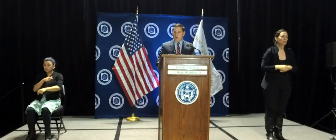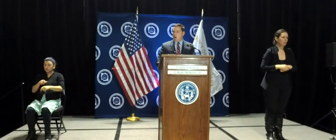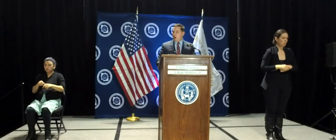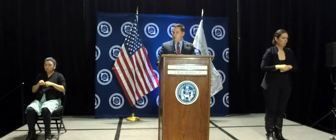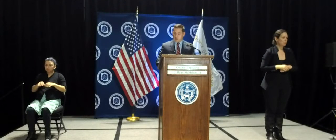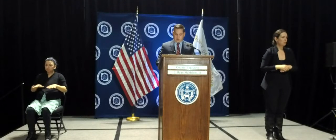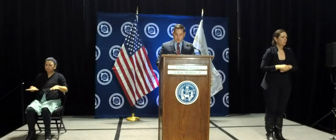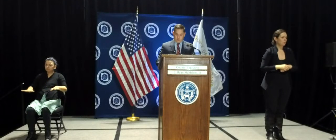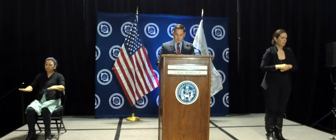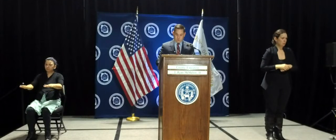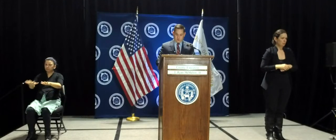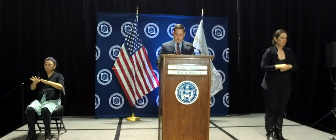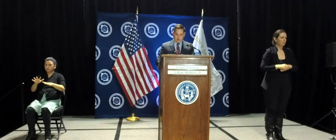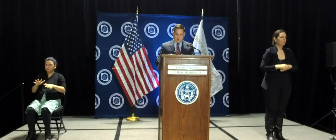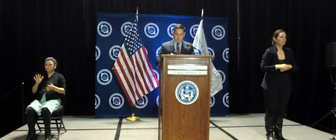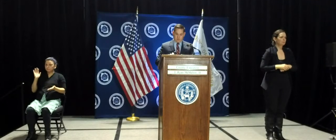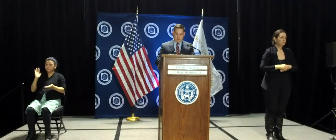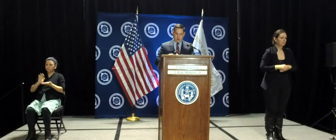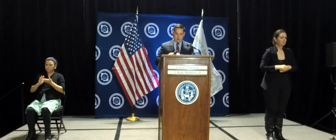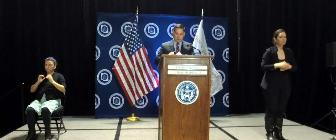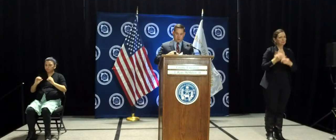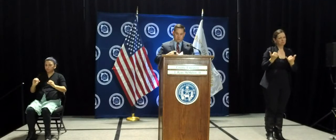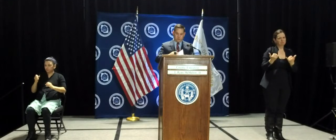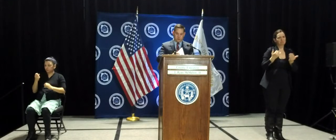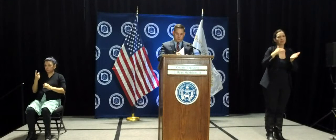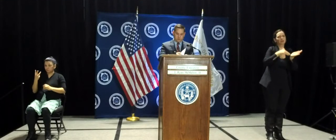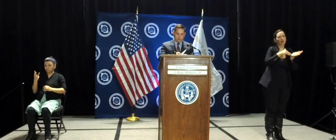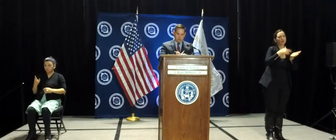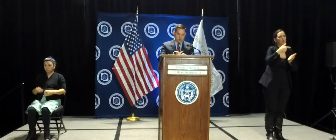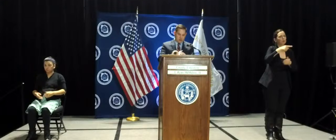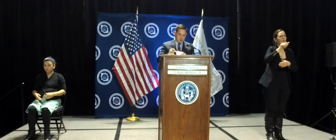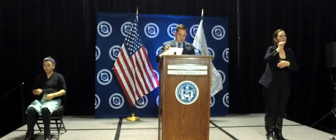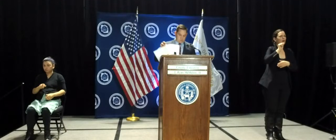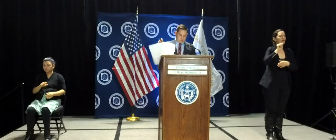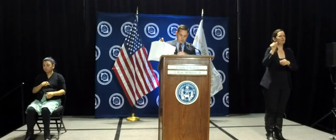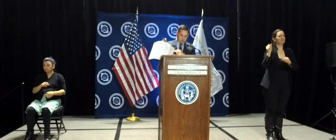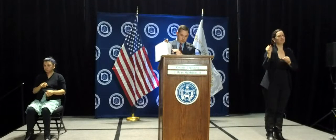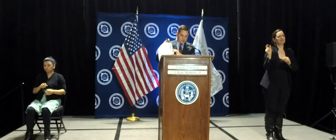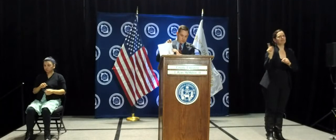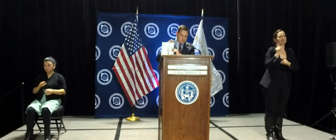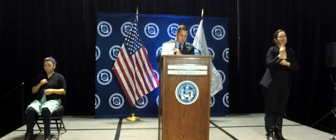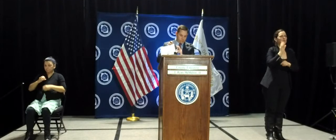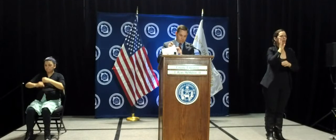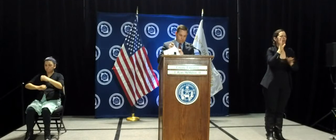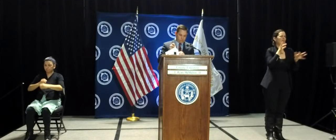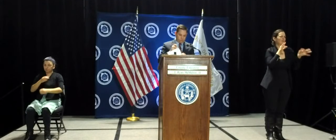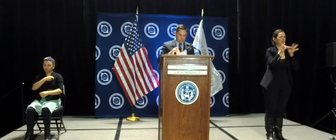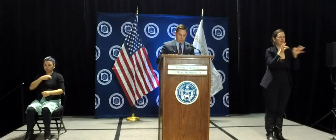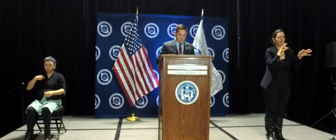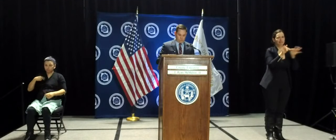forward. Dr. Gupta wants to come up and talk about a couple things. So, Doctor, please join us.